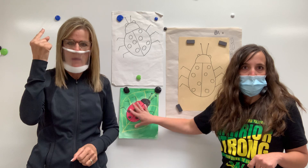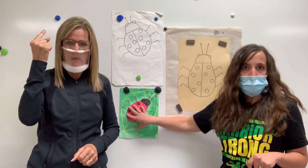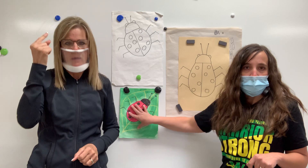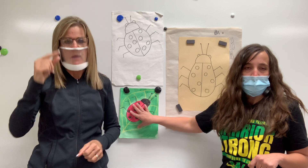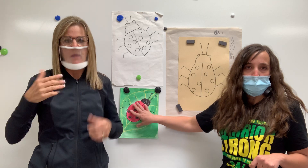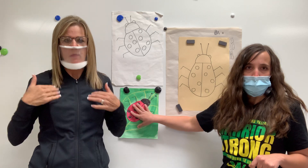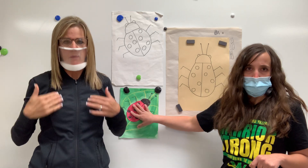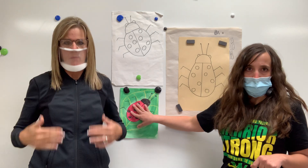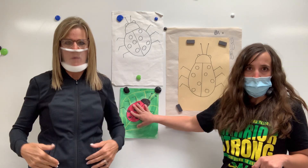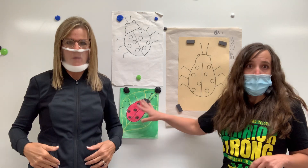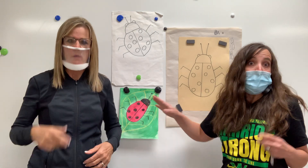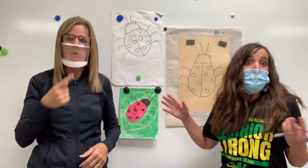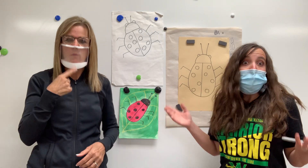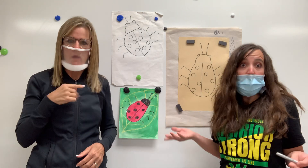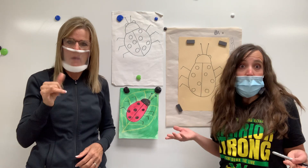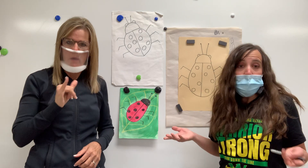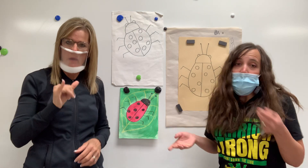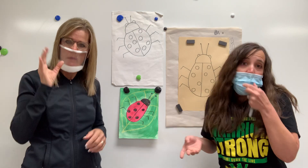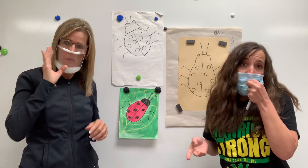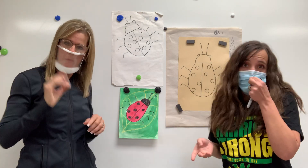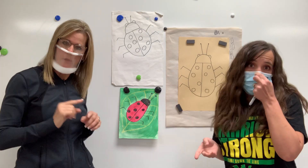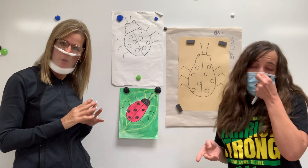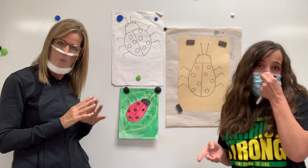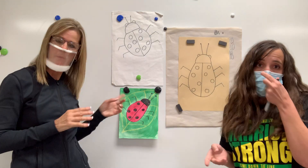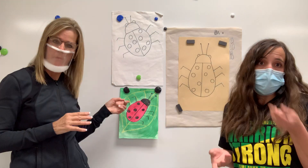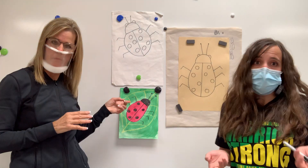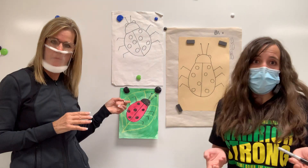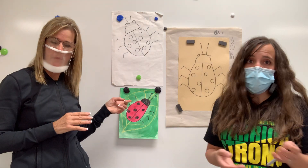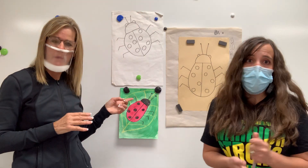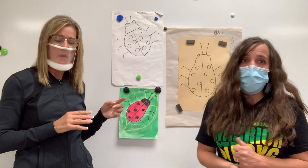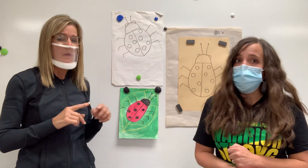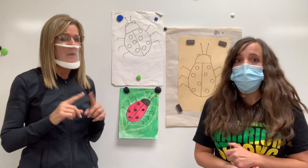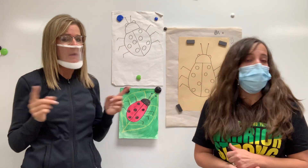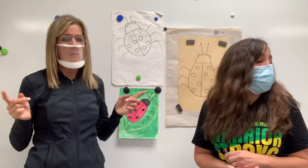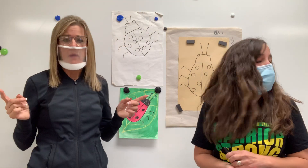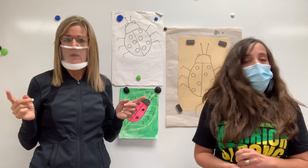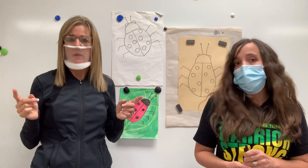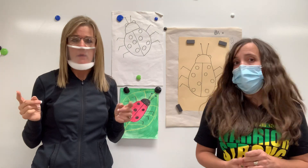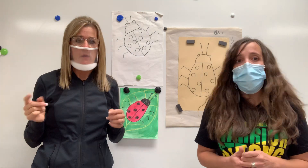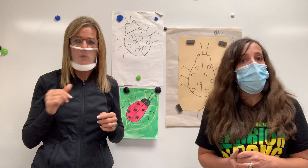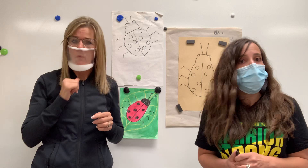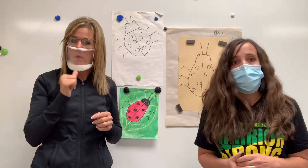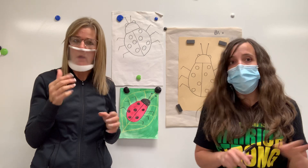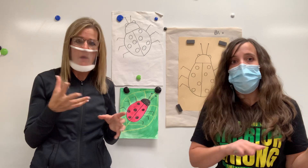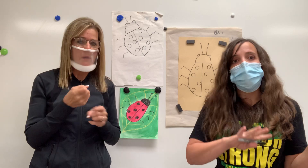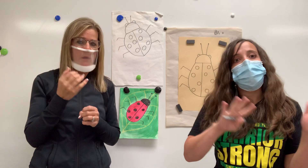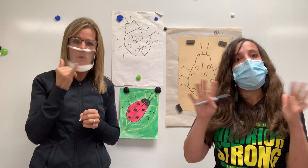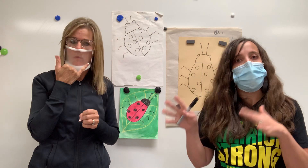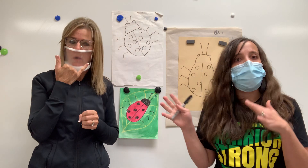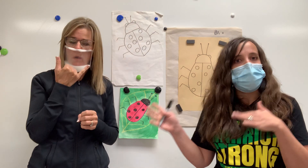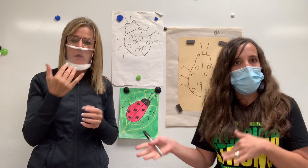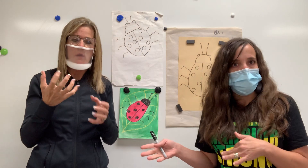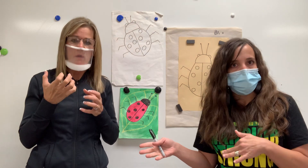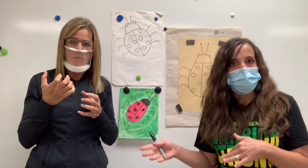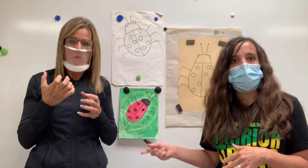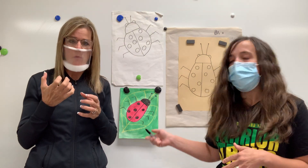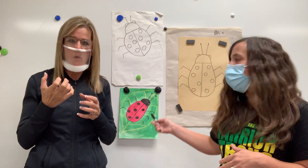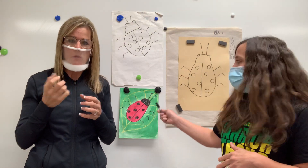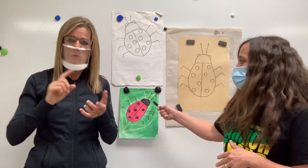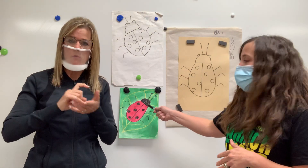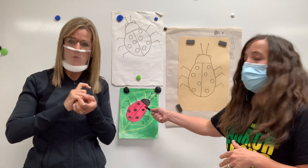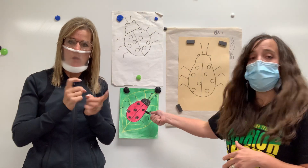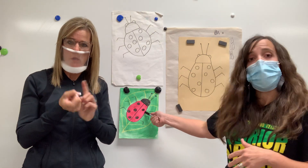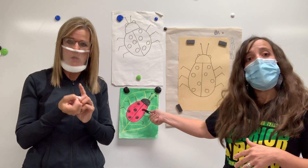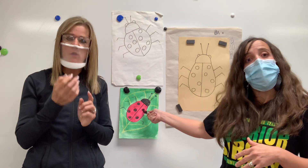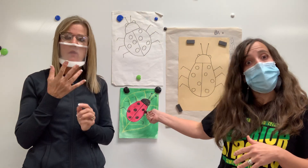red, just like this picture. But that's the thing with Mrs. Adams art class, you will not get it wrong if you wanna do something else. This